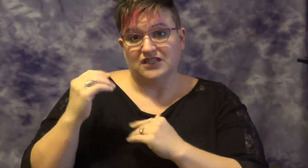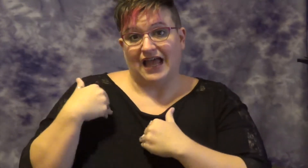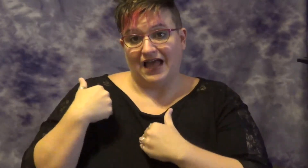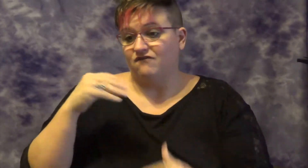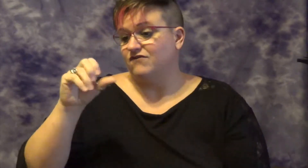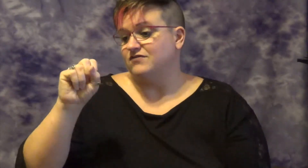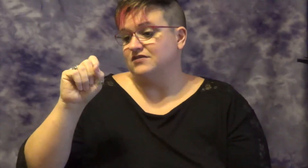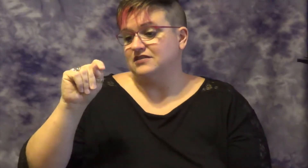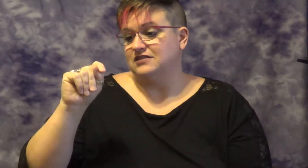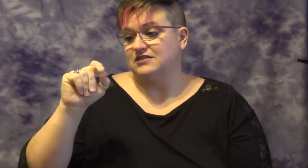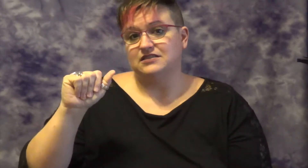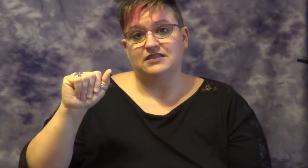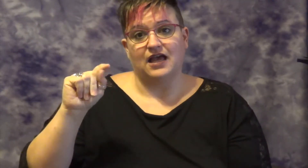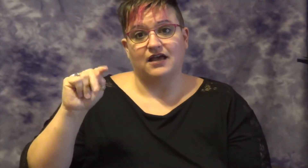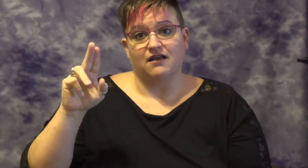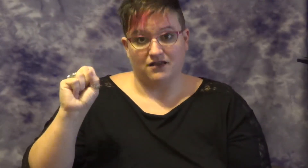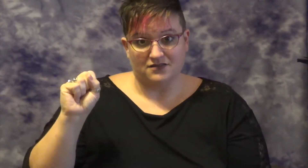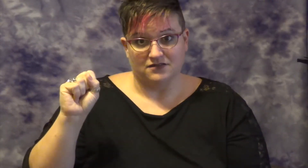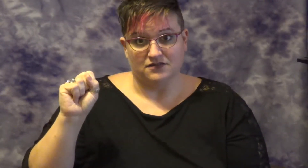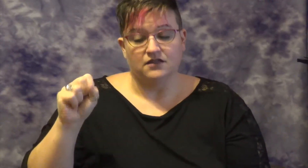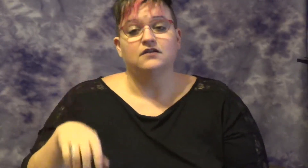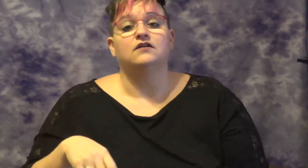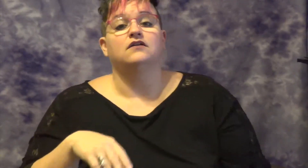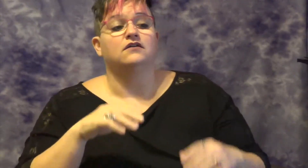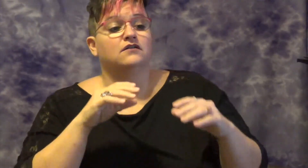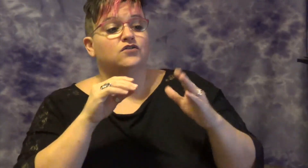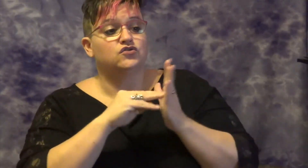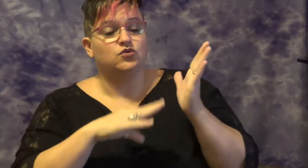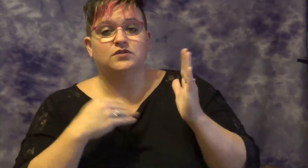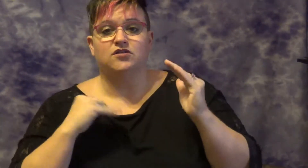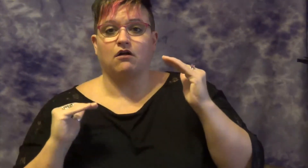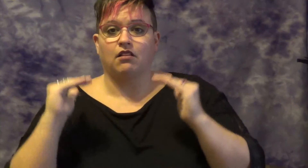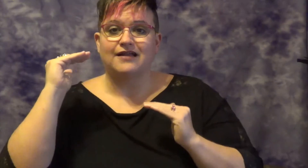a professor, that instructor has more status than the students.